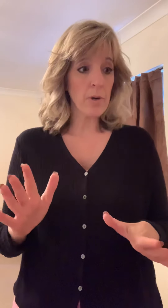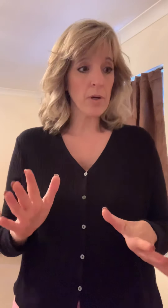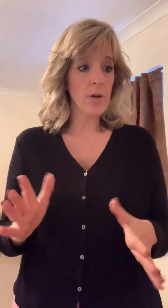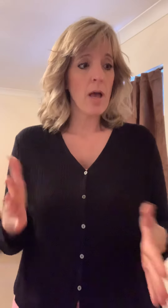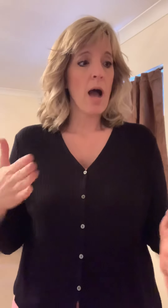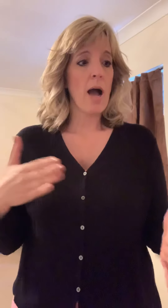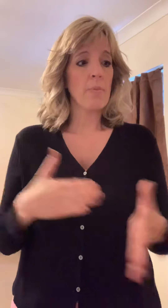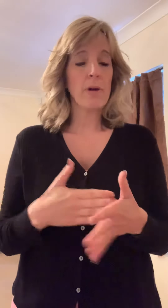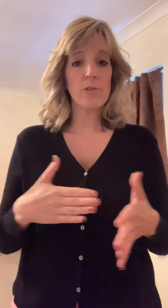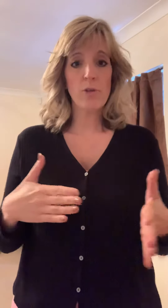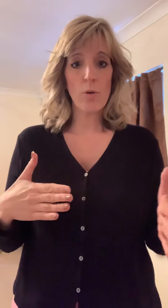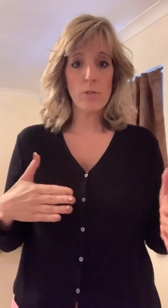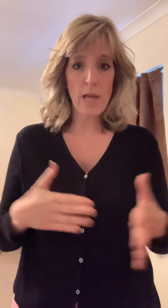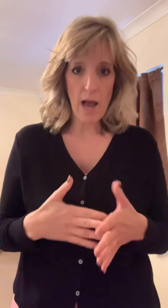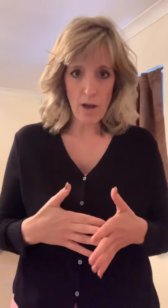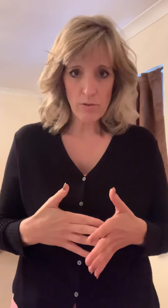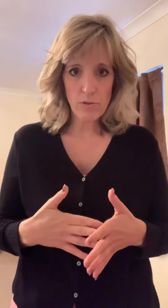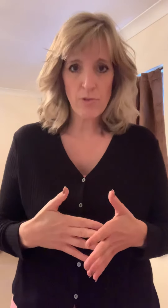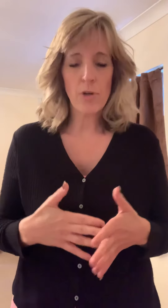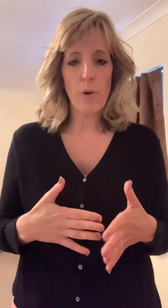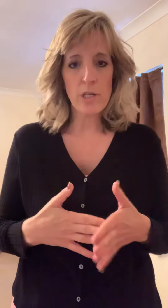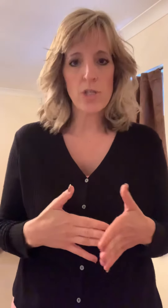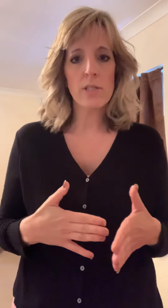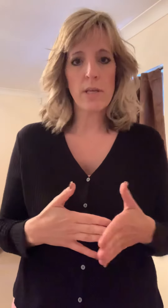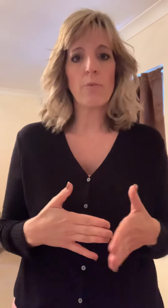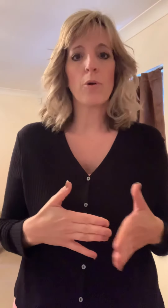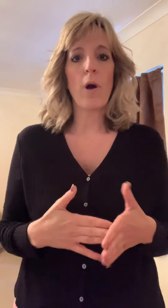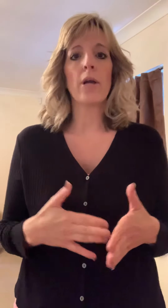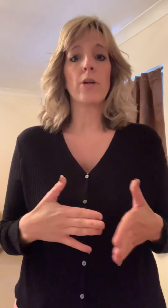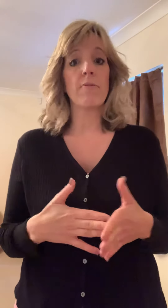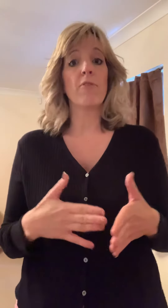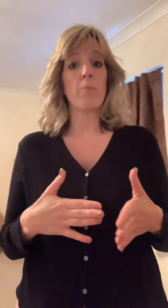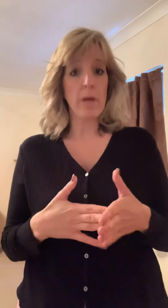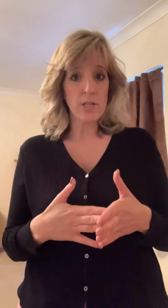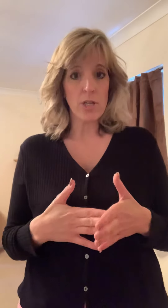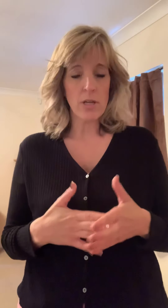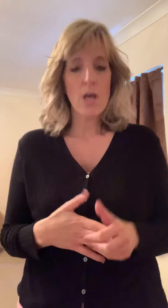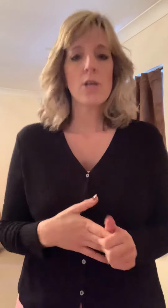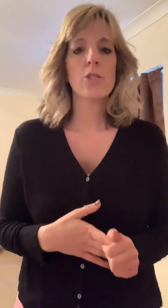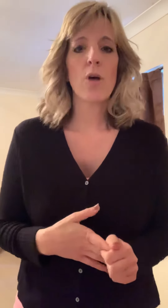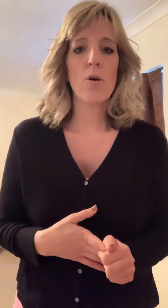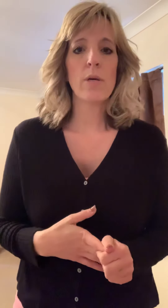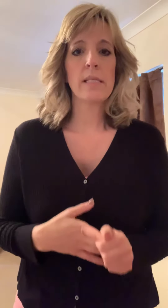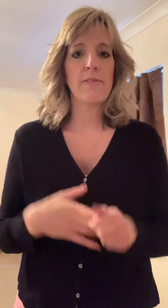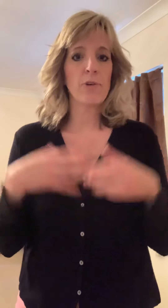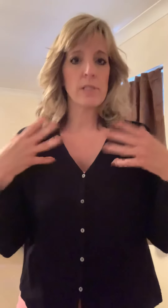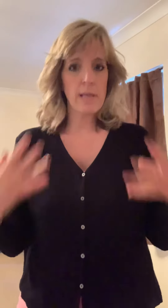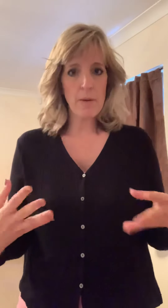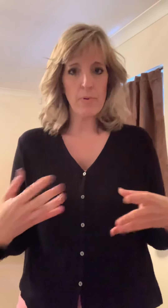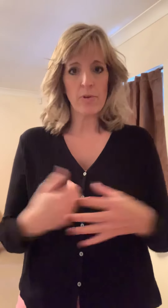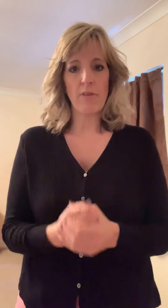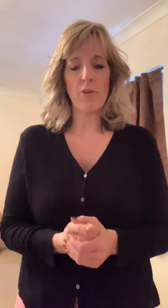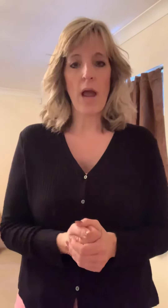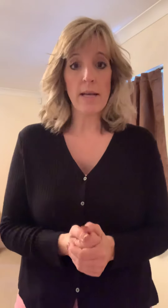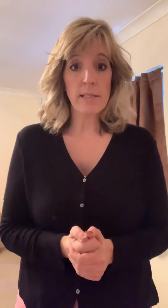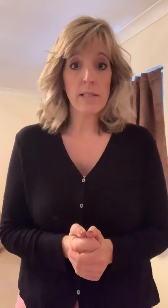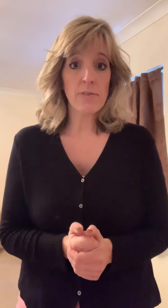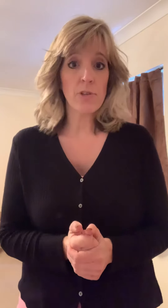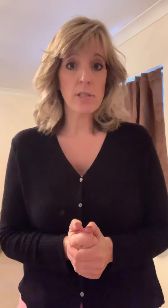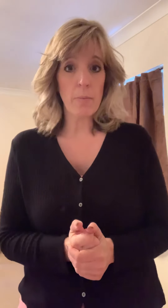remember, eyebrows to go down for questions that require information. So for example, if you're asking